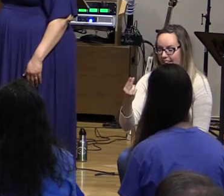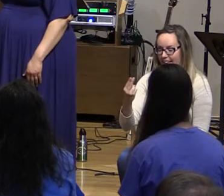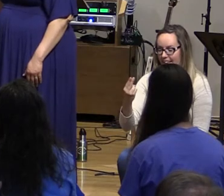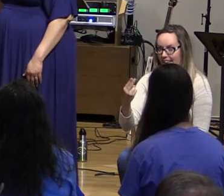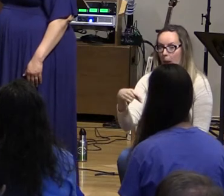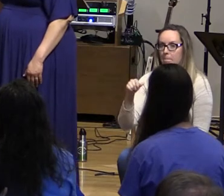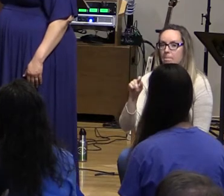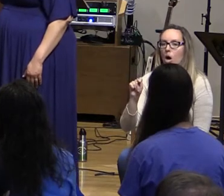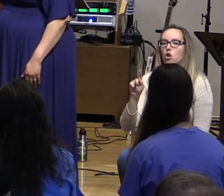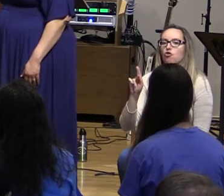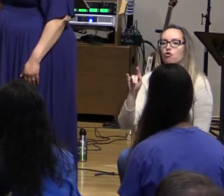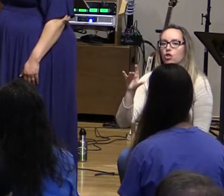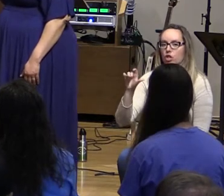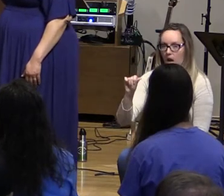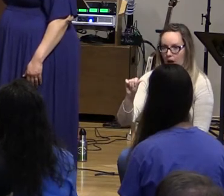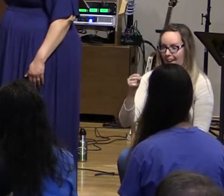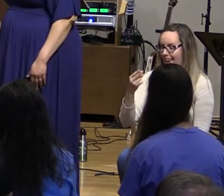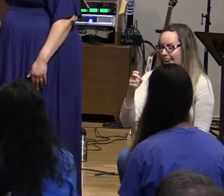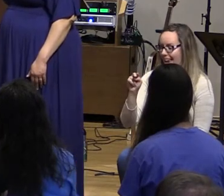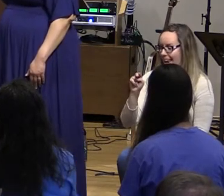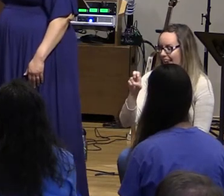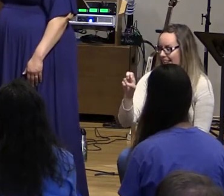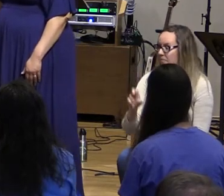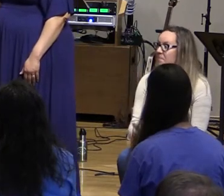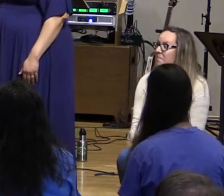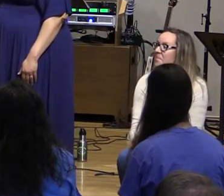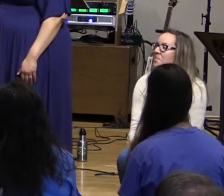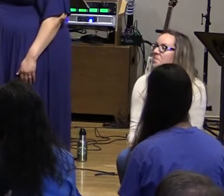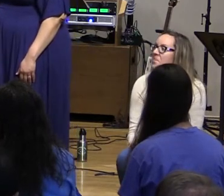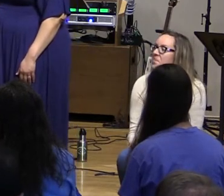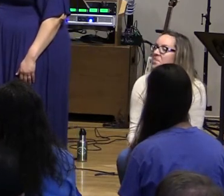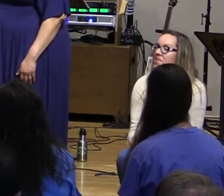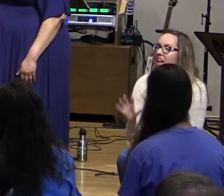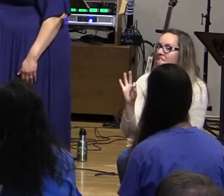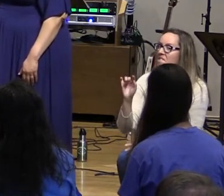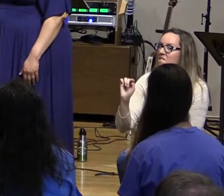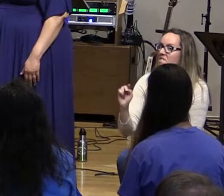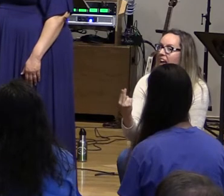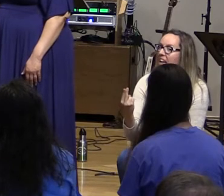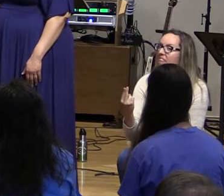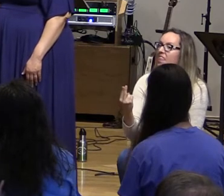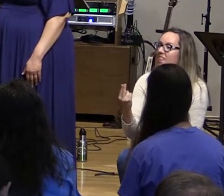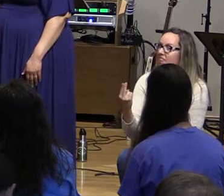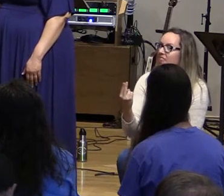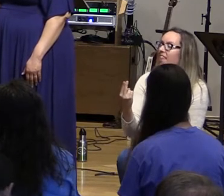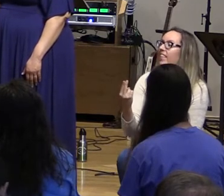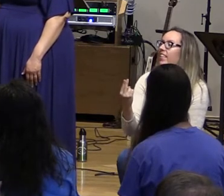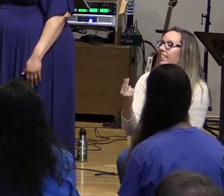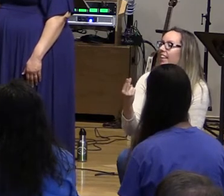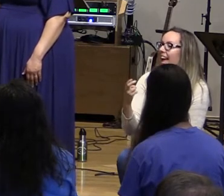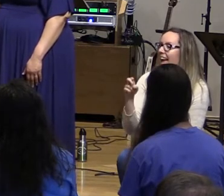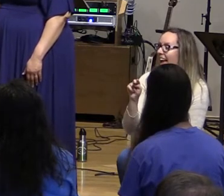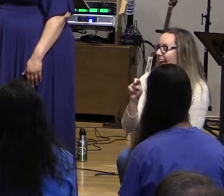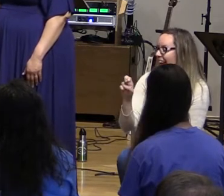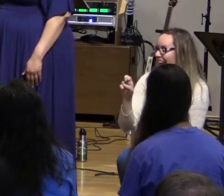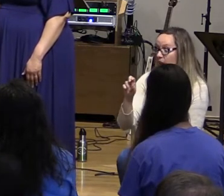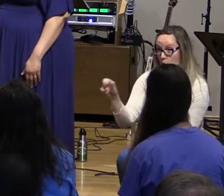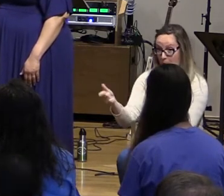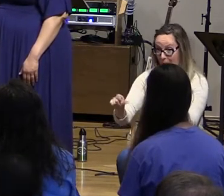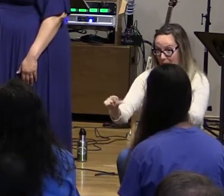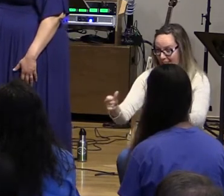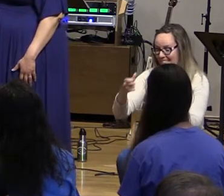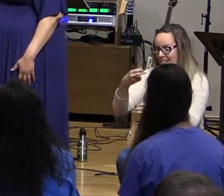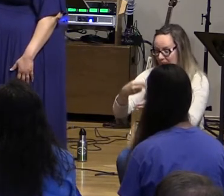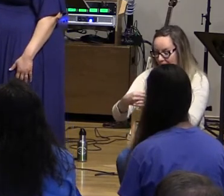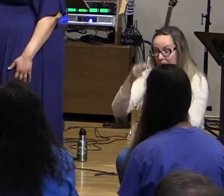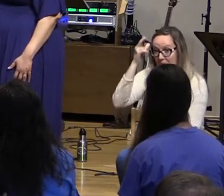Faith Patricia Isabella Henny. Faith Patricia Isabella Henny. I baptize you